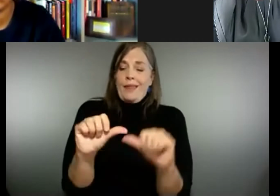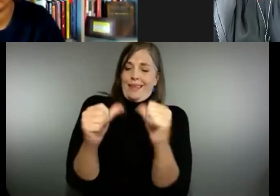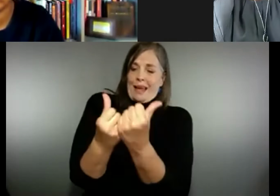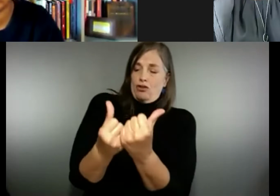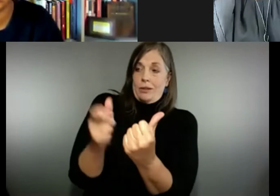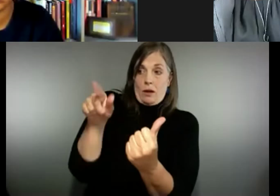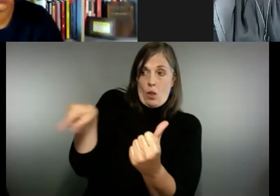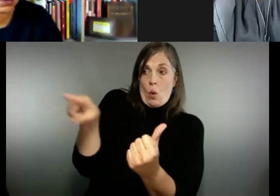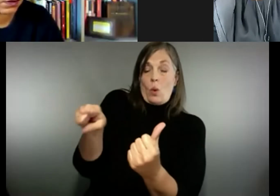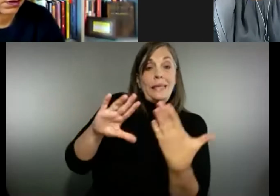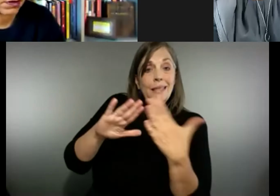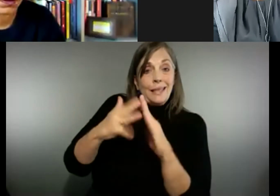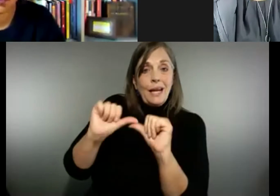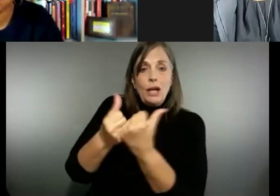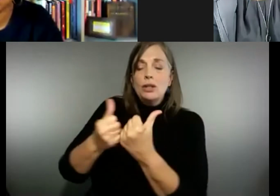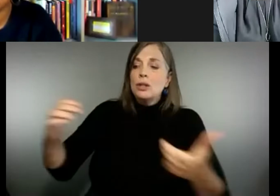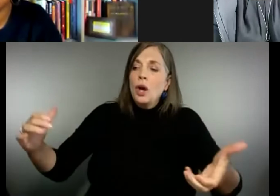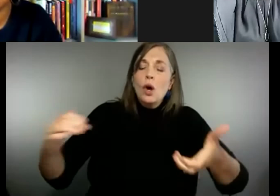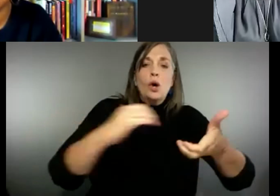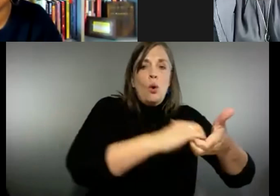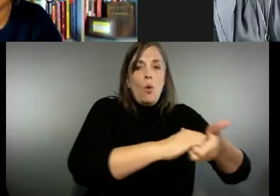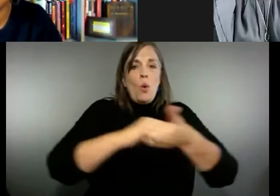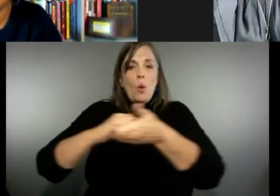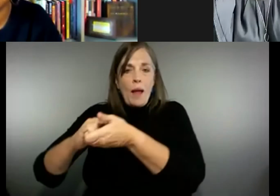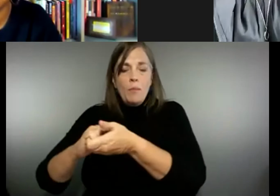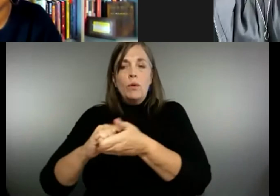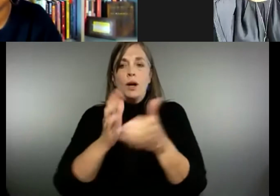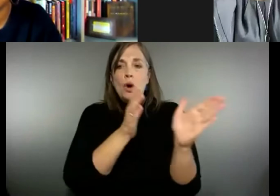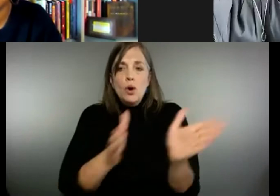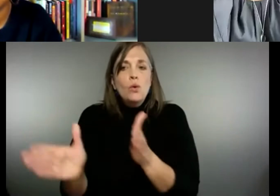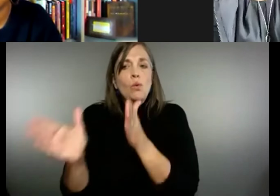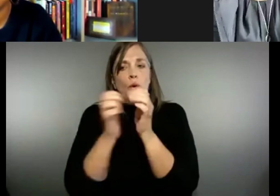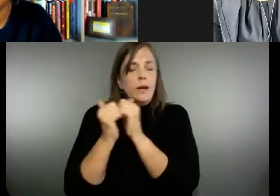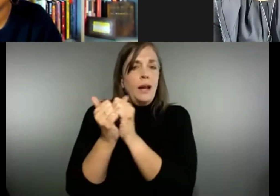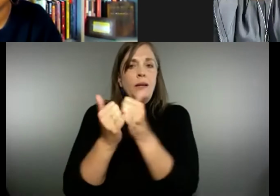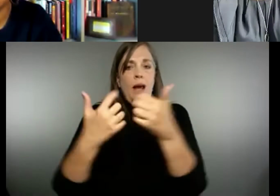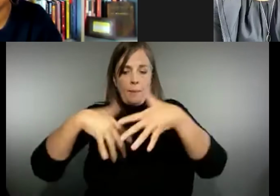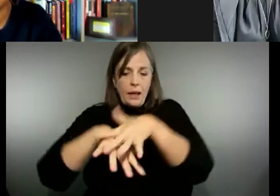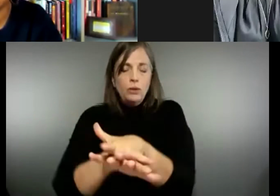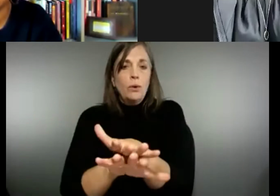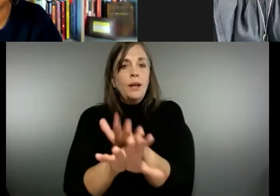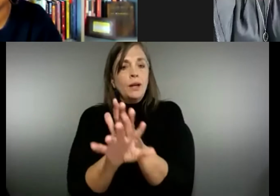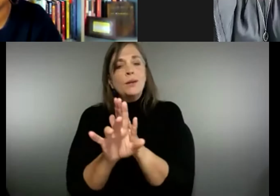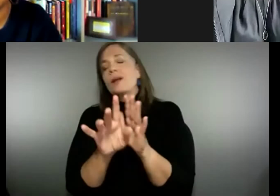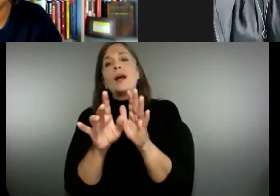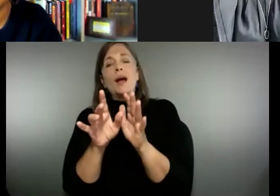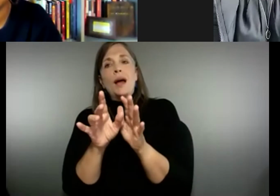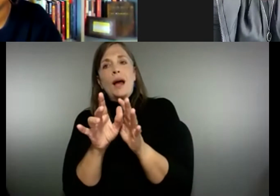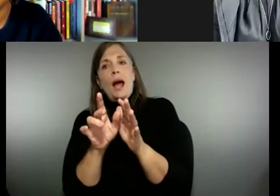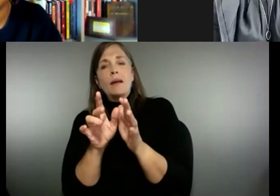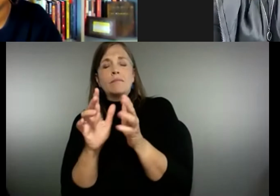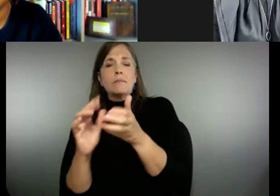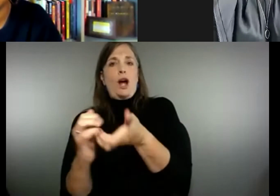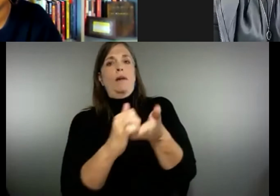agencies are coordinating collaborating and um being integrated in a comprehensive way the reality of it is that